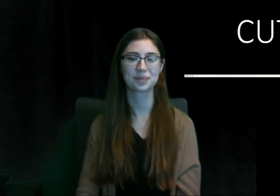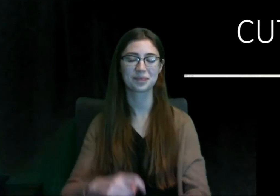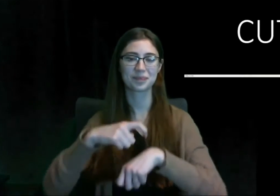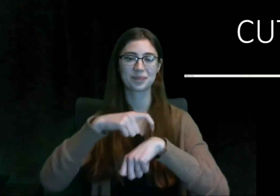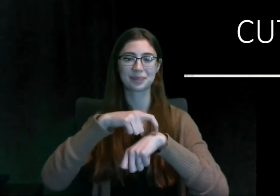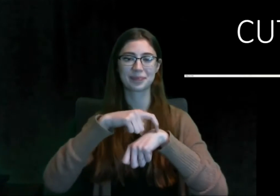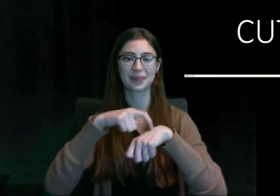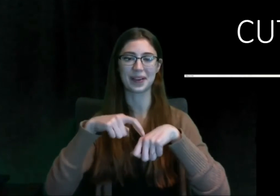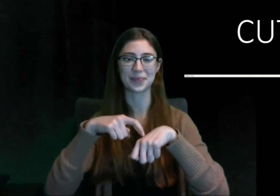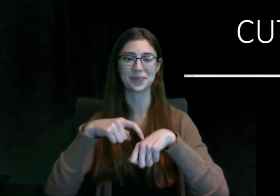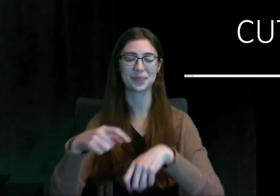Cut.